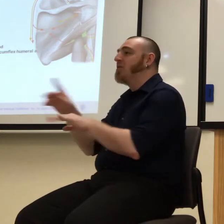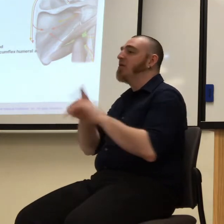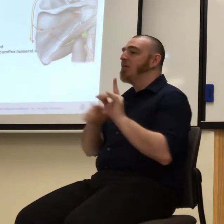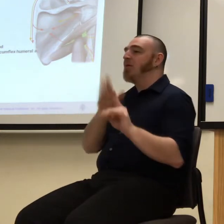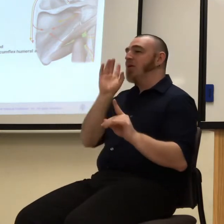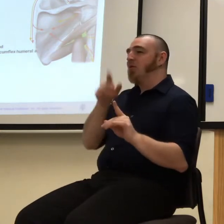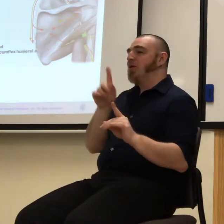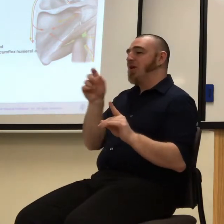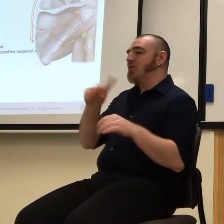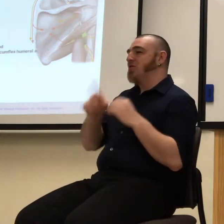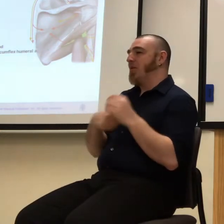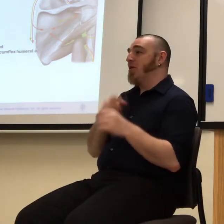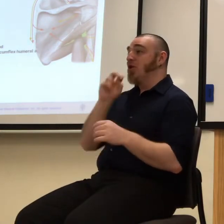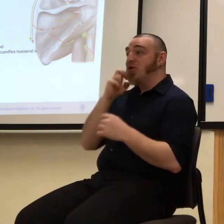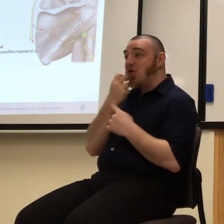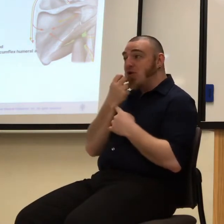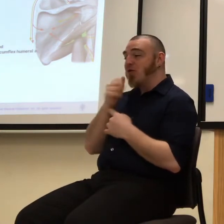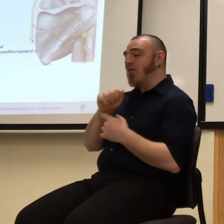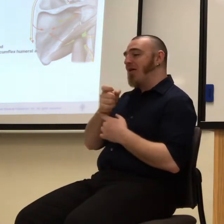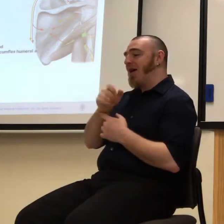I'll use green.